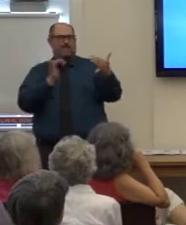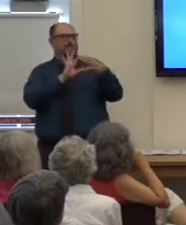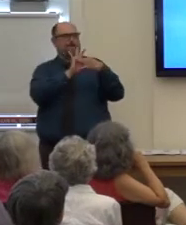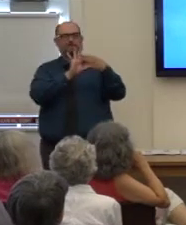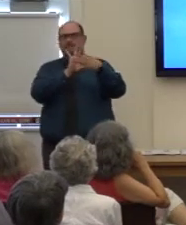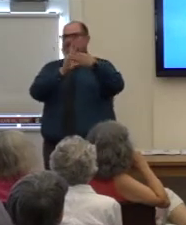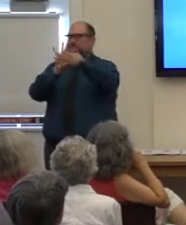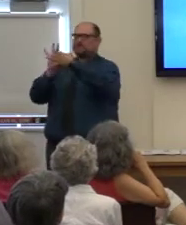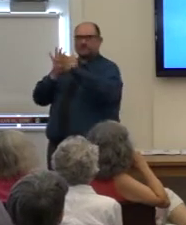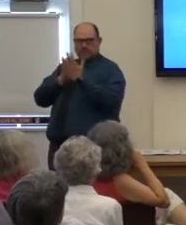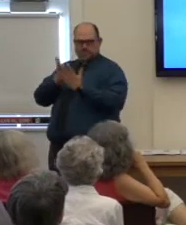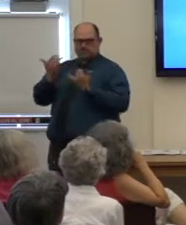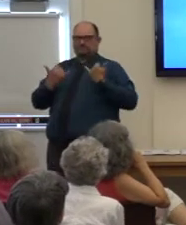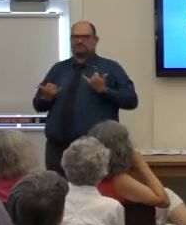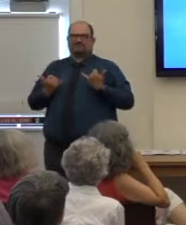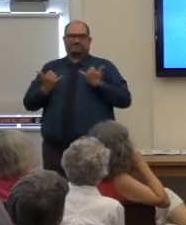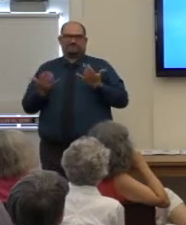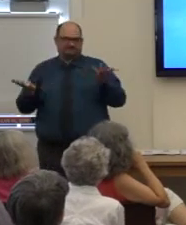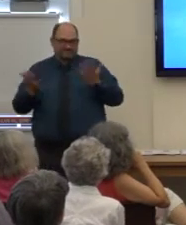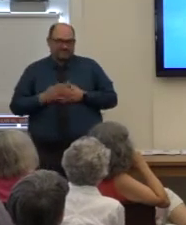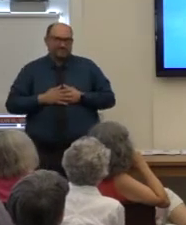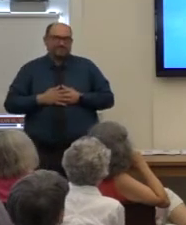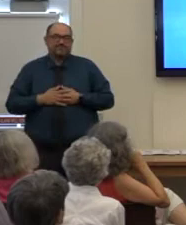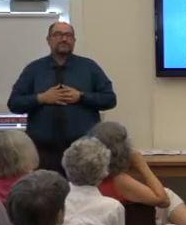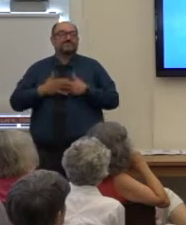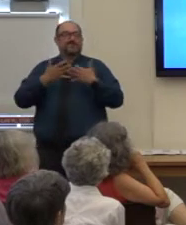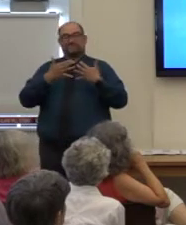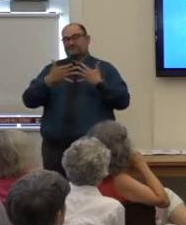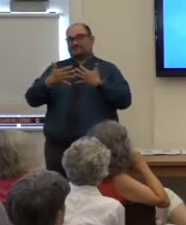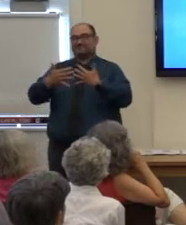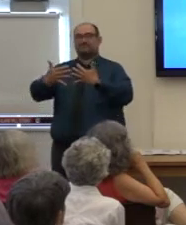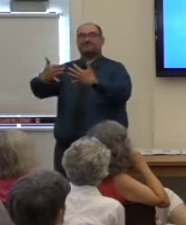Gradually, Chilmark became